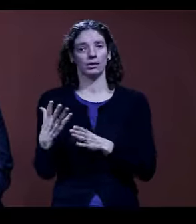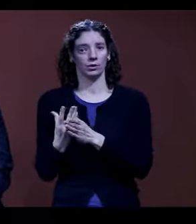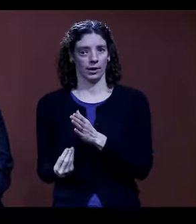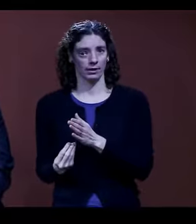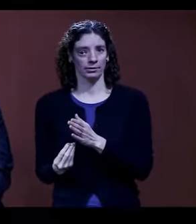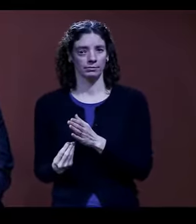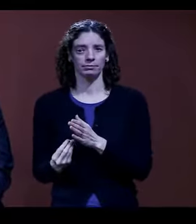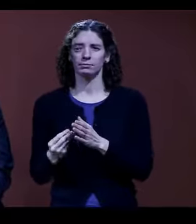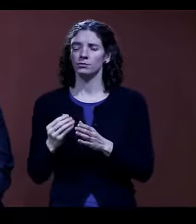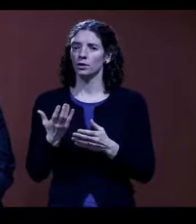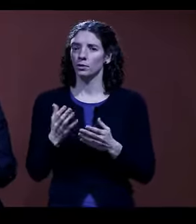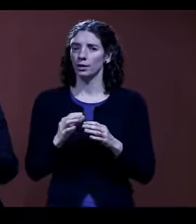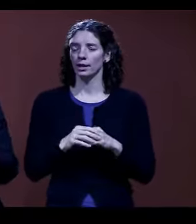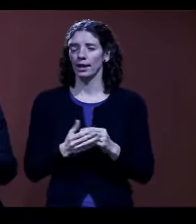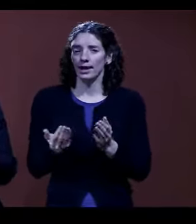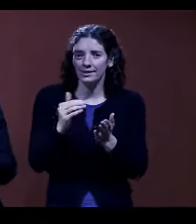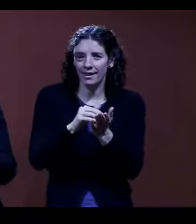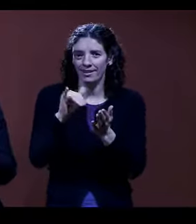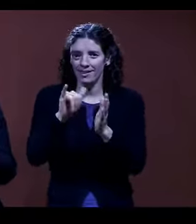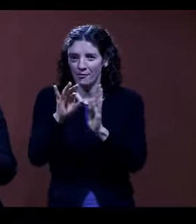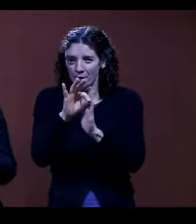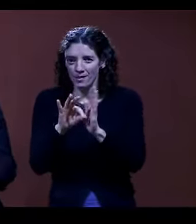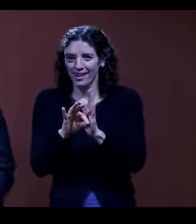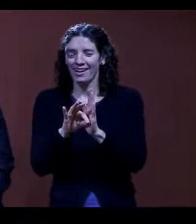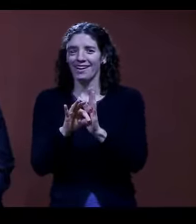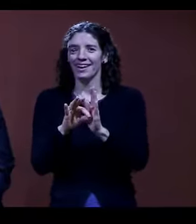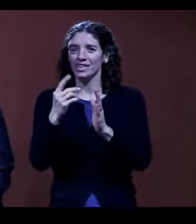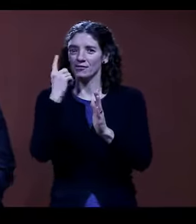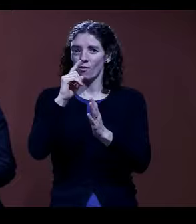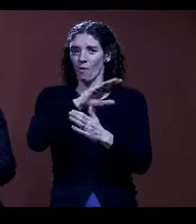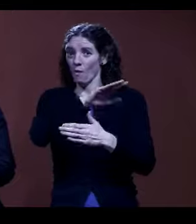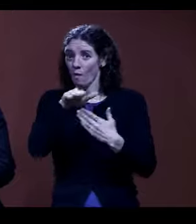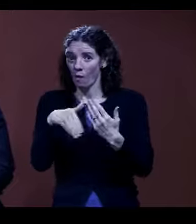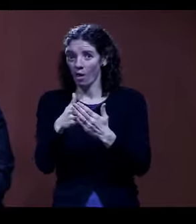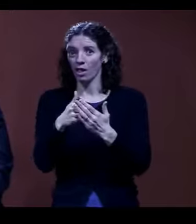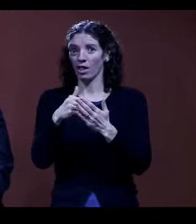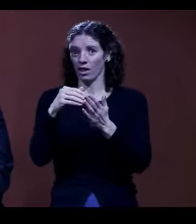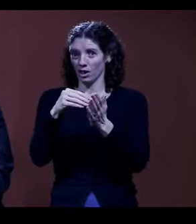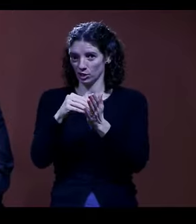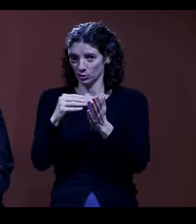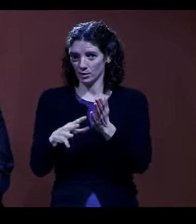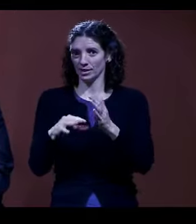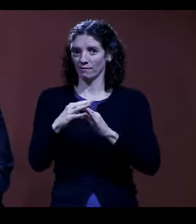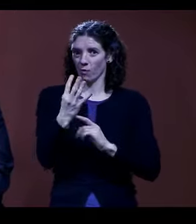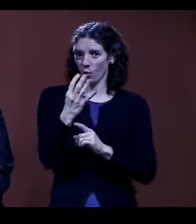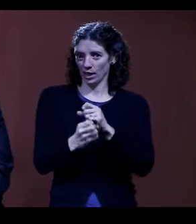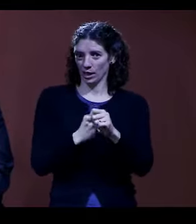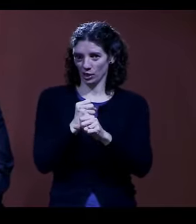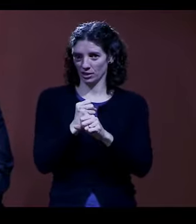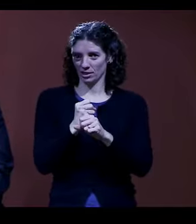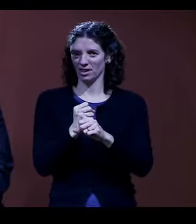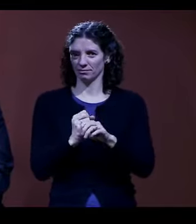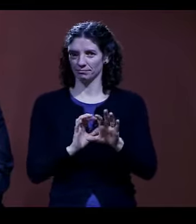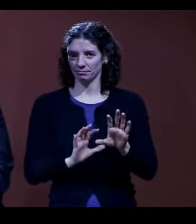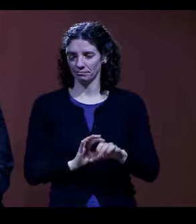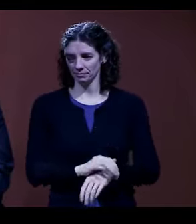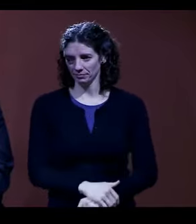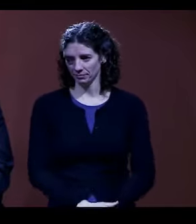it's really important. Again, we're calculating all students in 4 years.